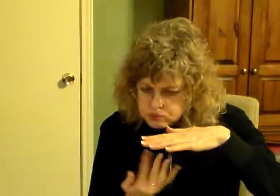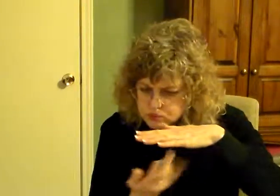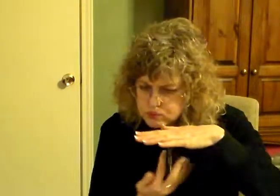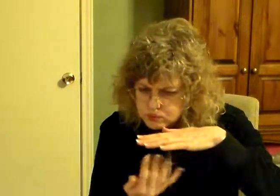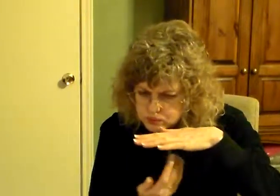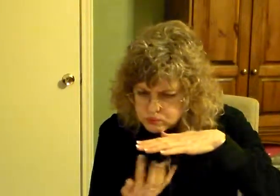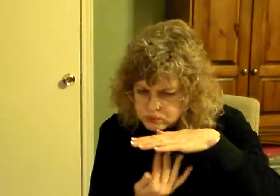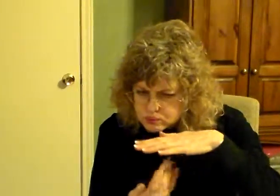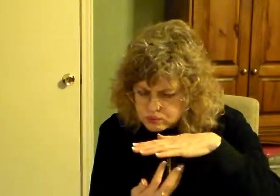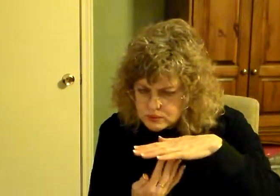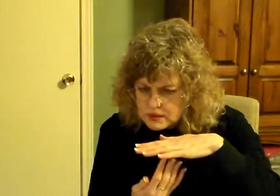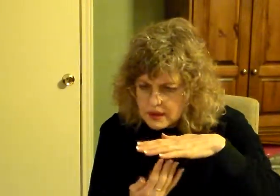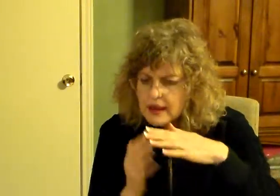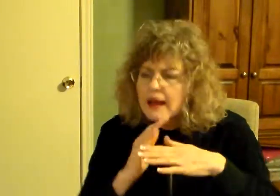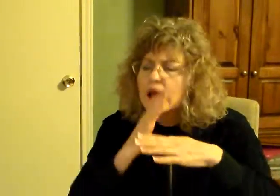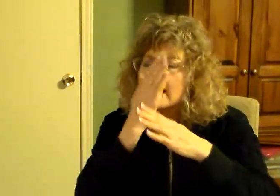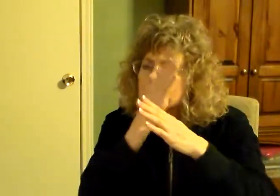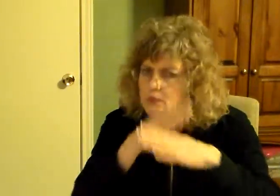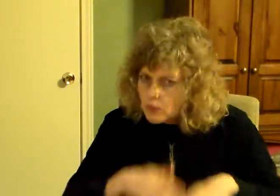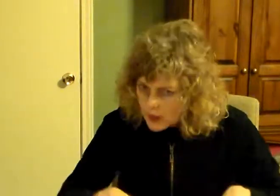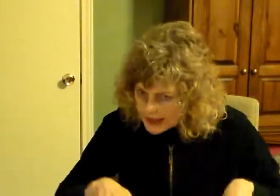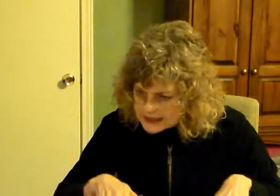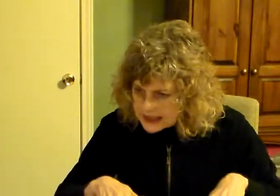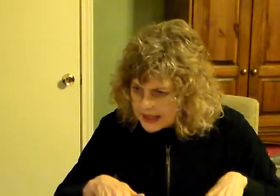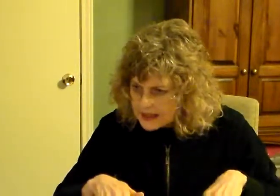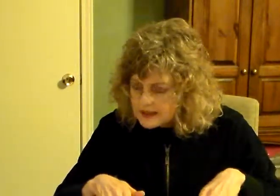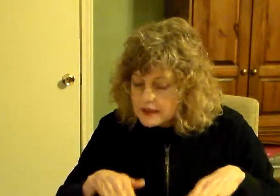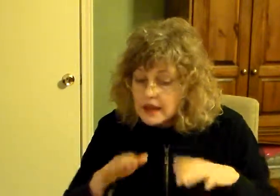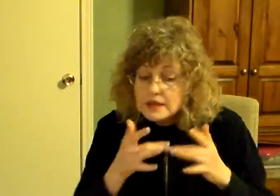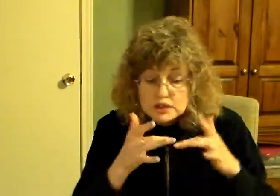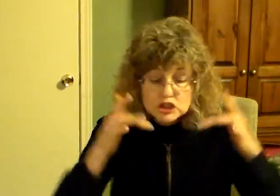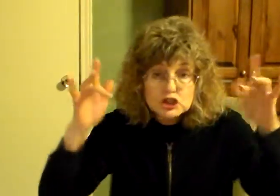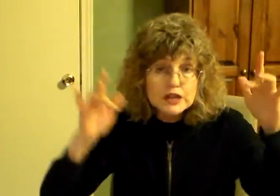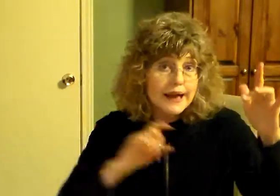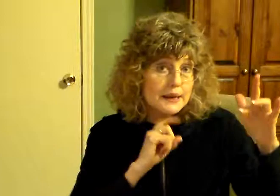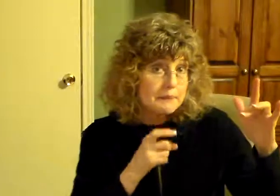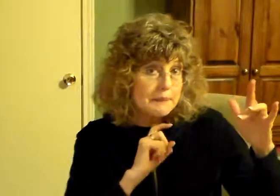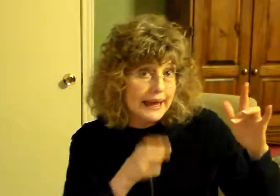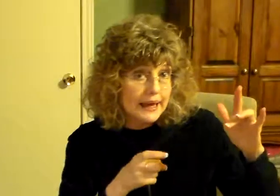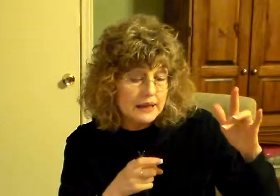nice shiny silver colored metal, and oxygen gas then is given off into the atmosphere.